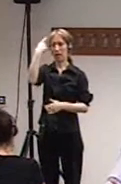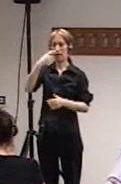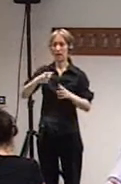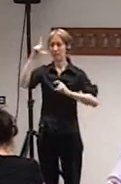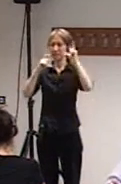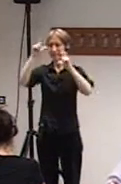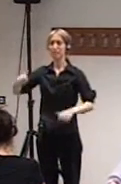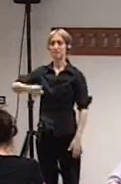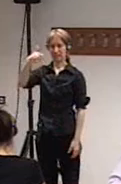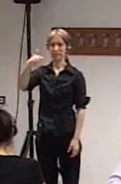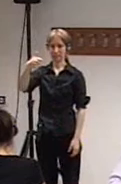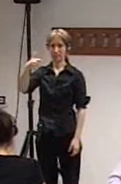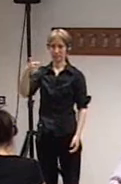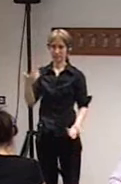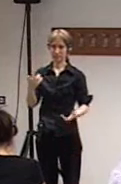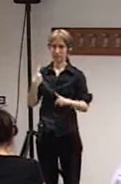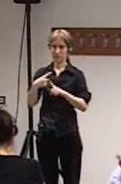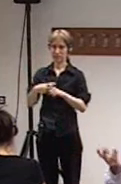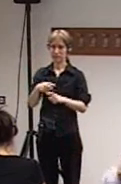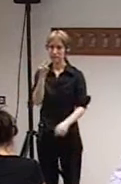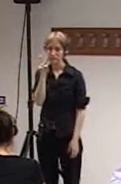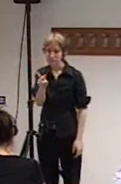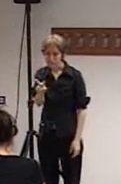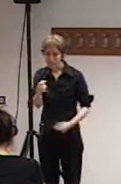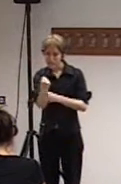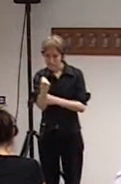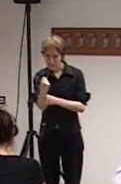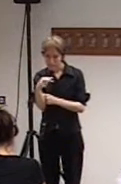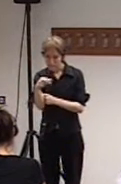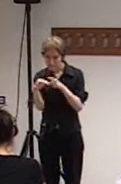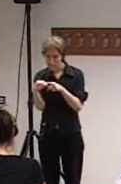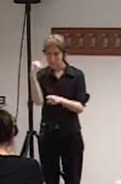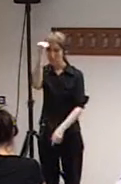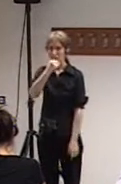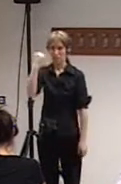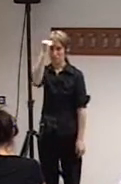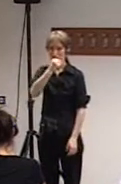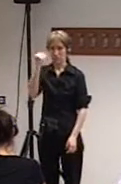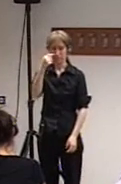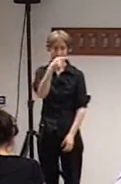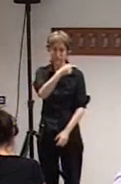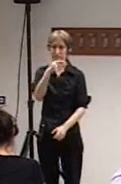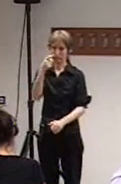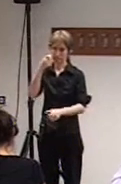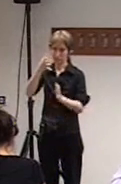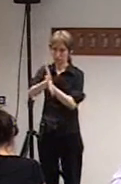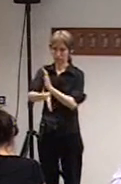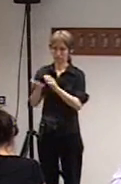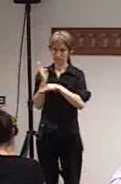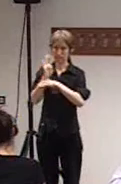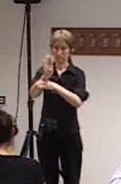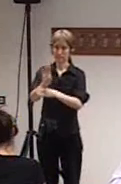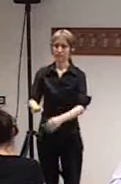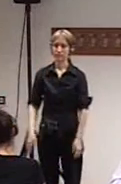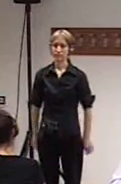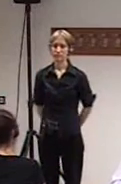would like to have, can you not hear me? Is English not working? Is English